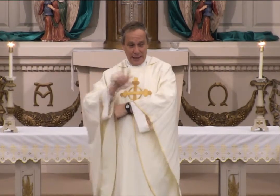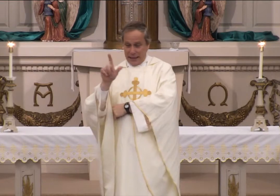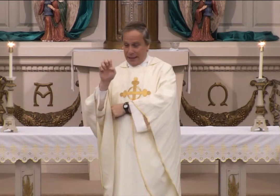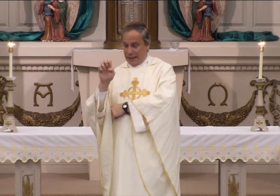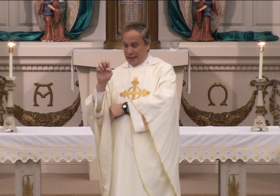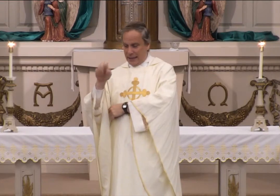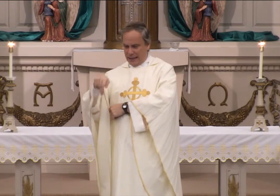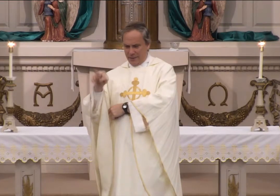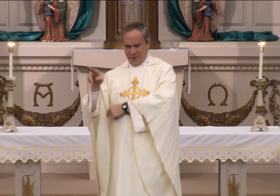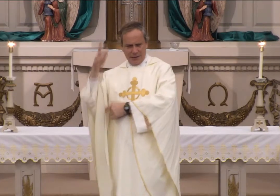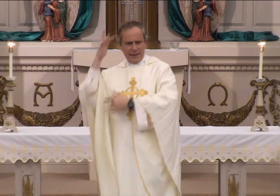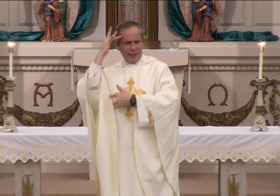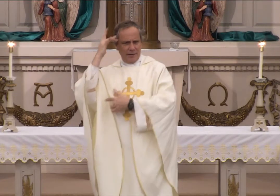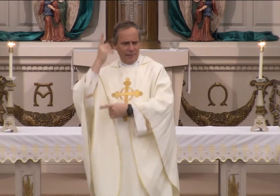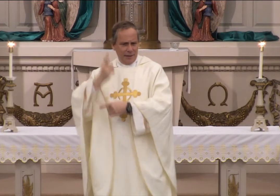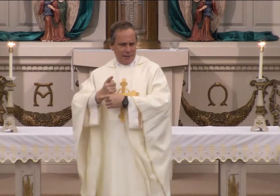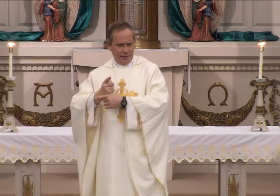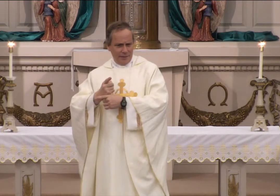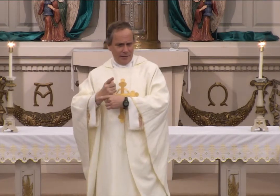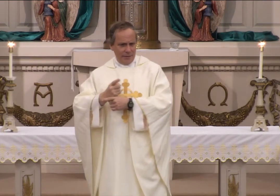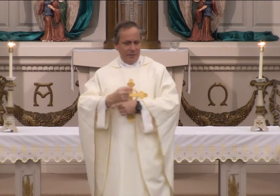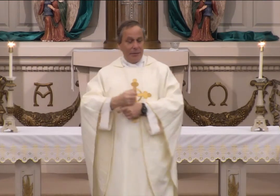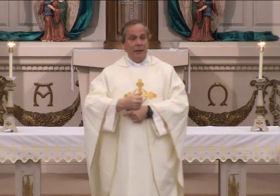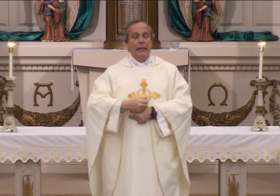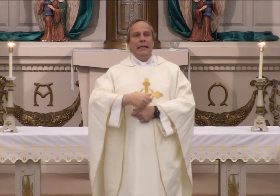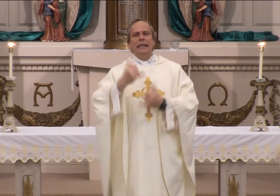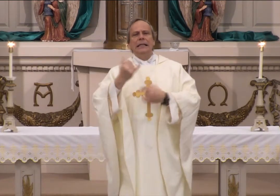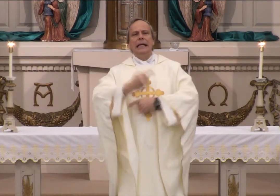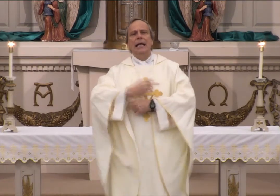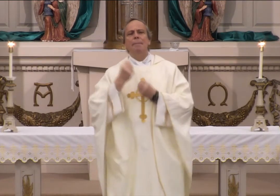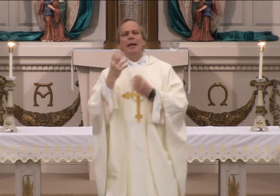In the gospel today, the leper,